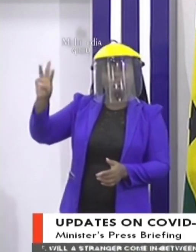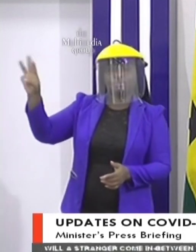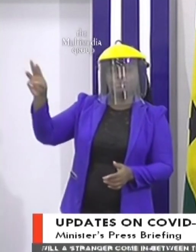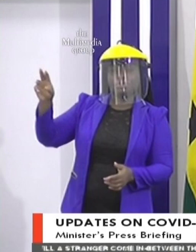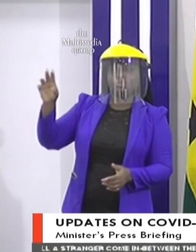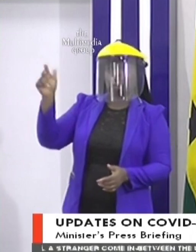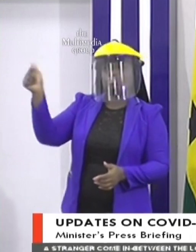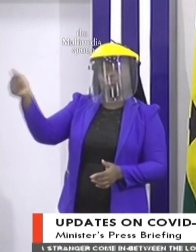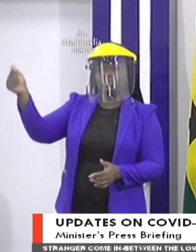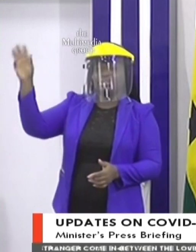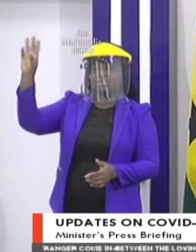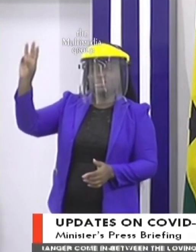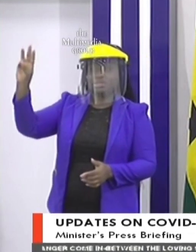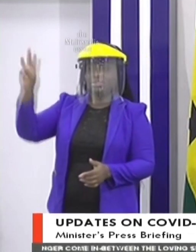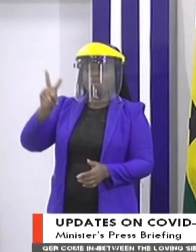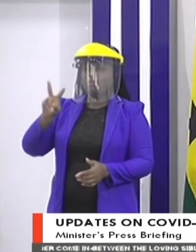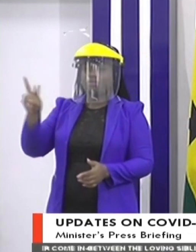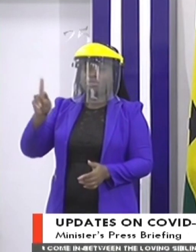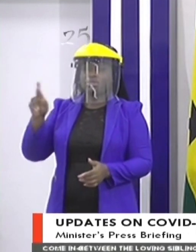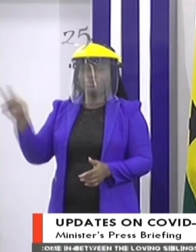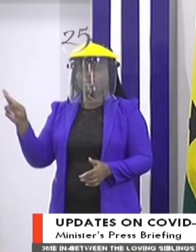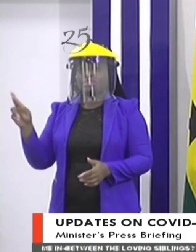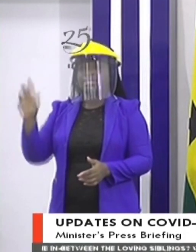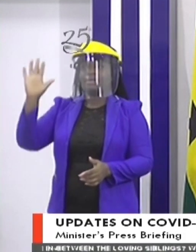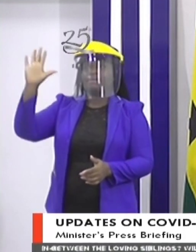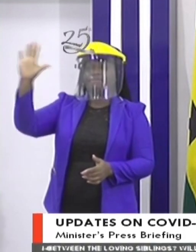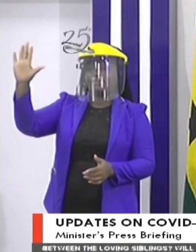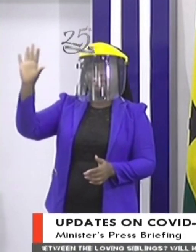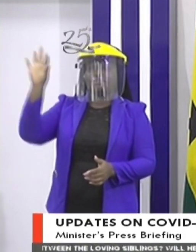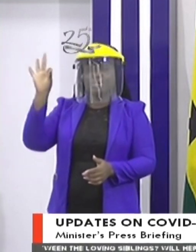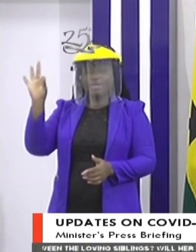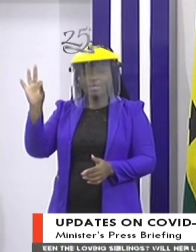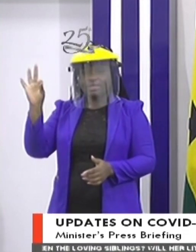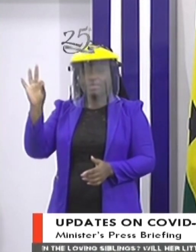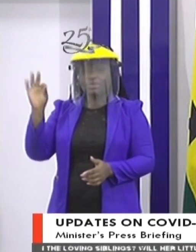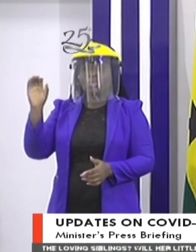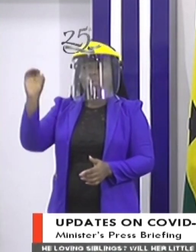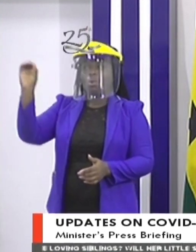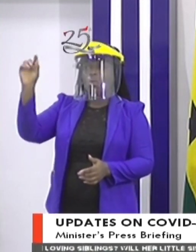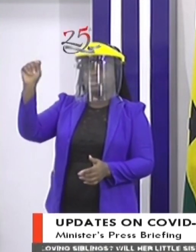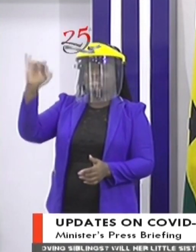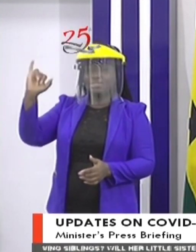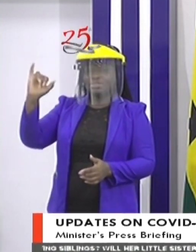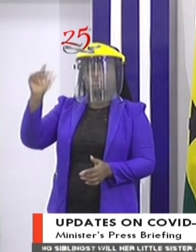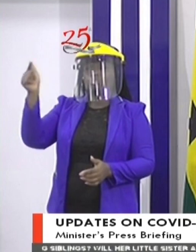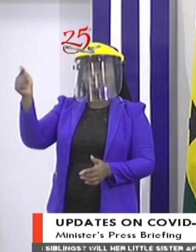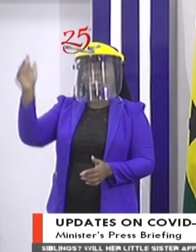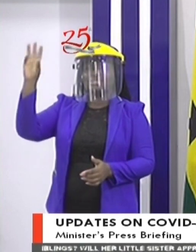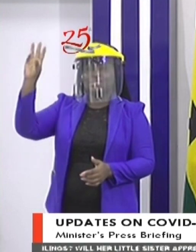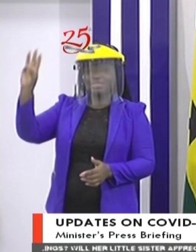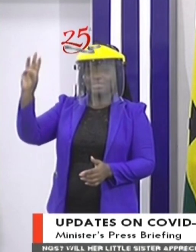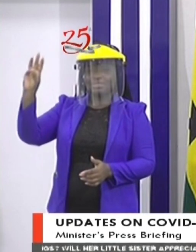26. Volta region, 59. OT, 26. Western North,